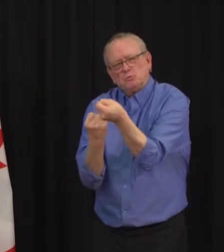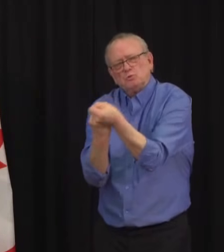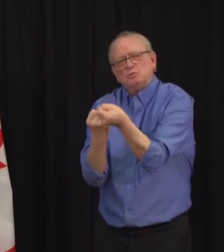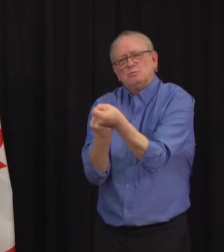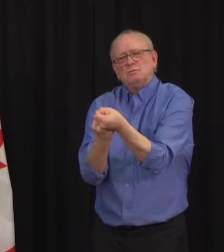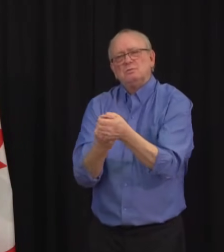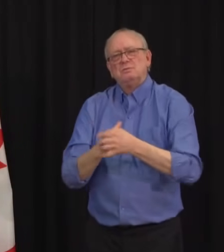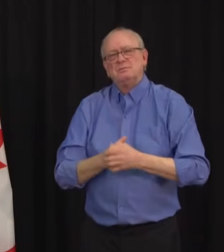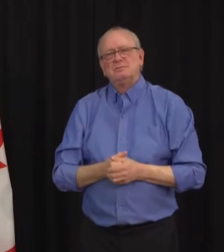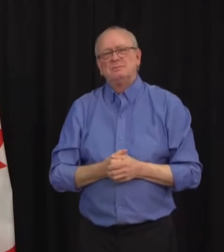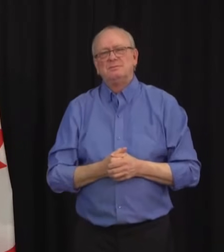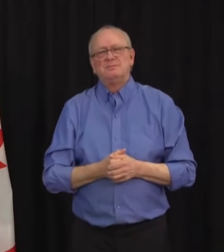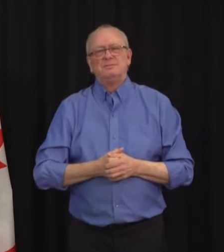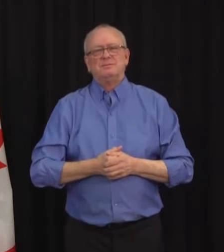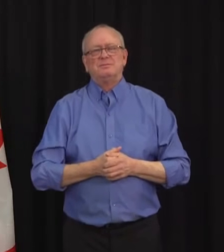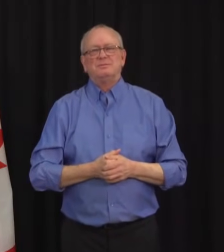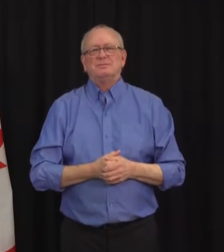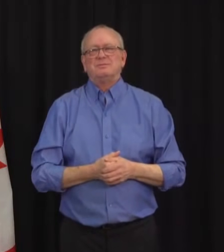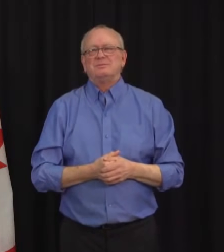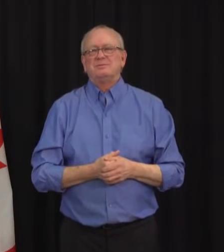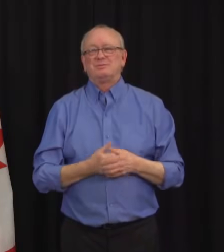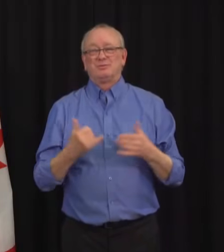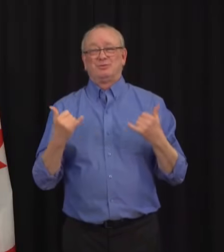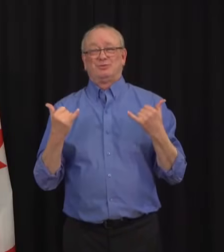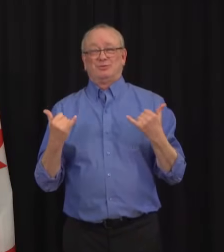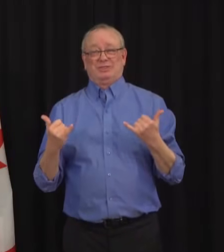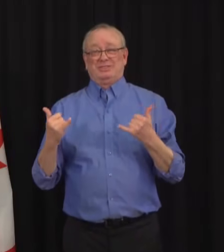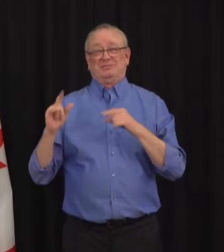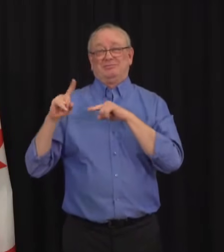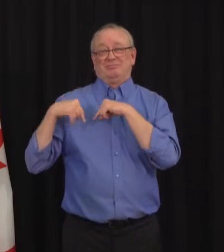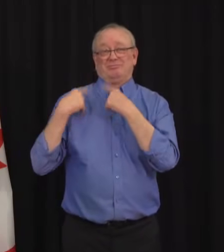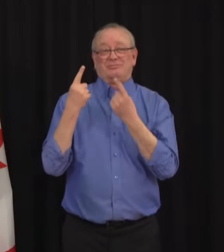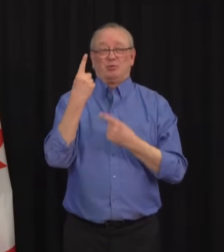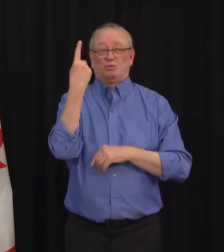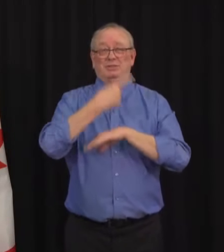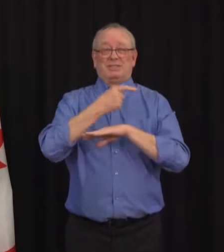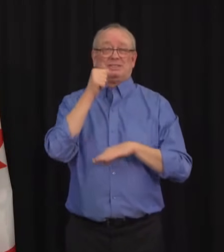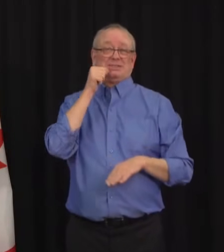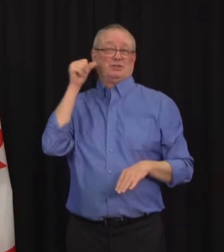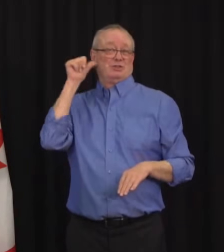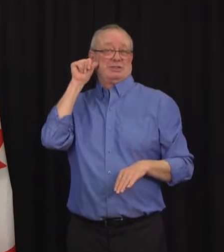to today's numbers, over the last 24 hours, we have identified